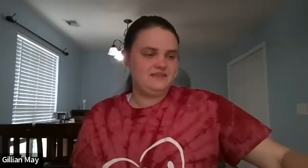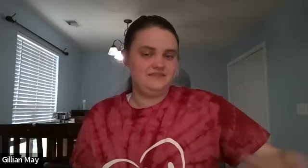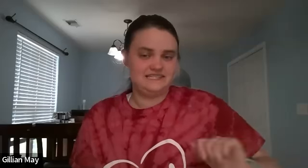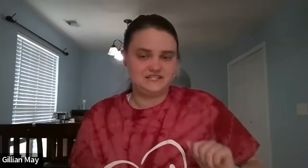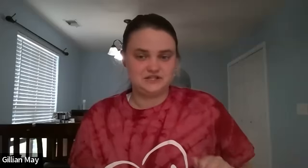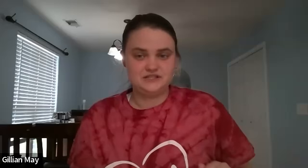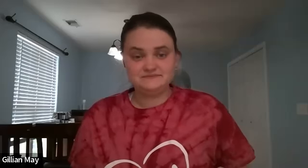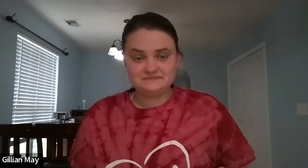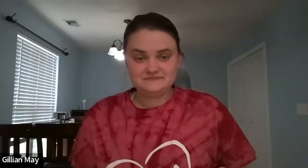Lizard.